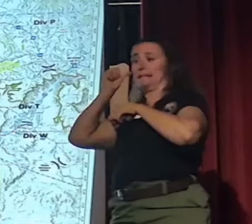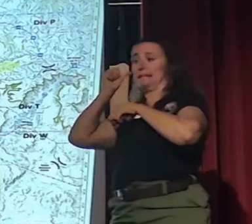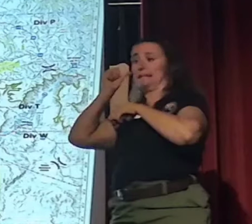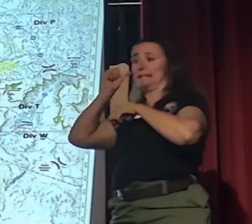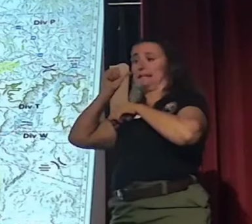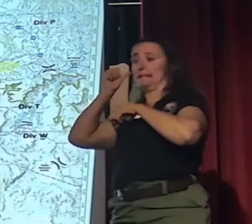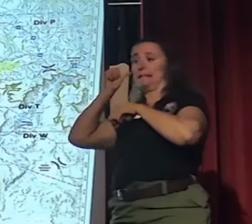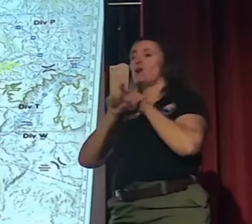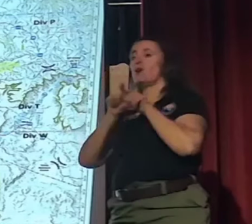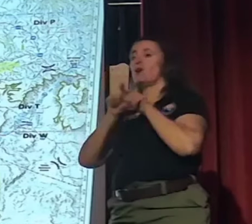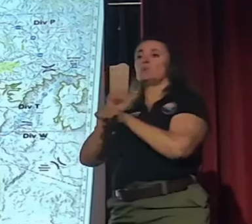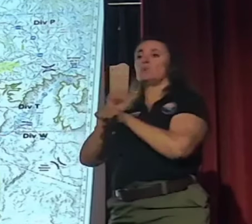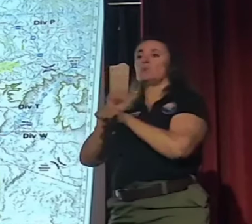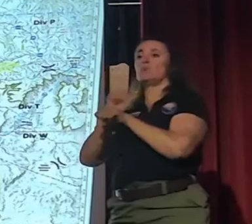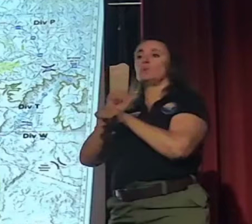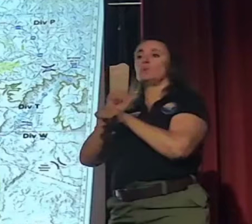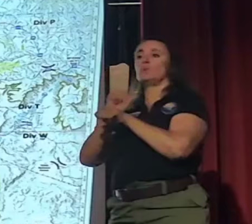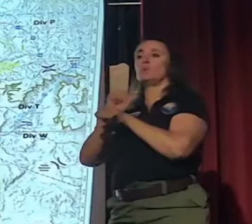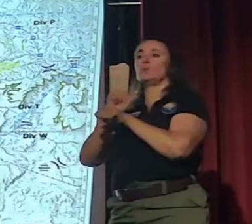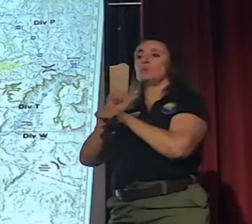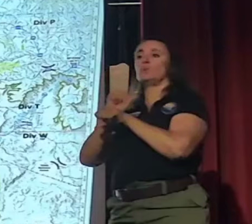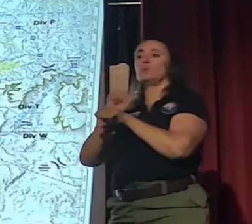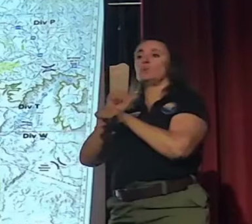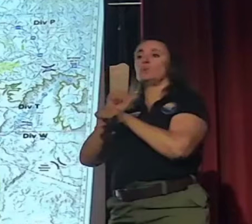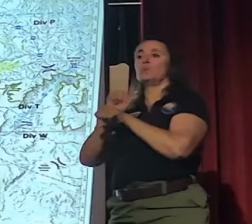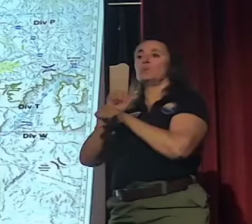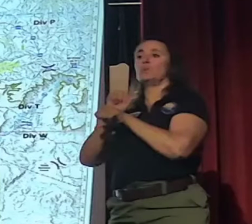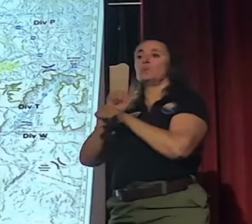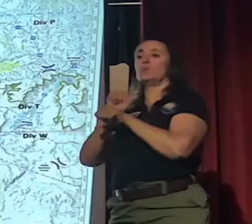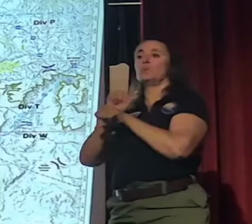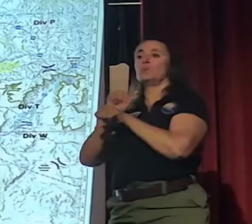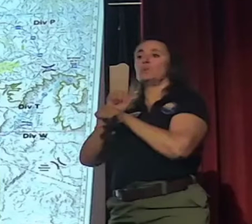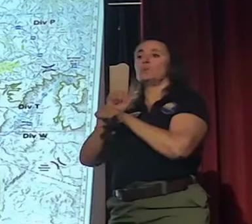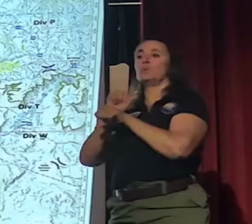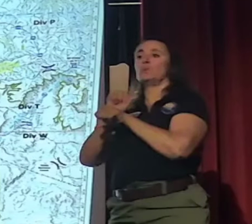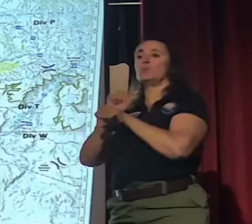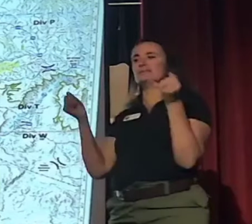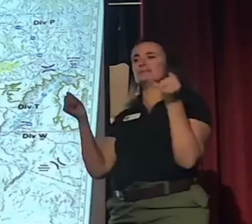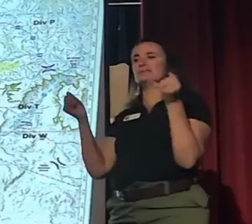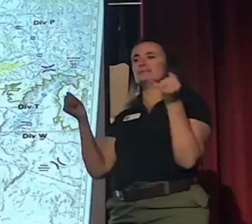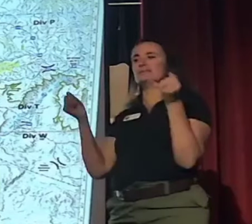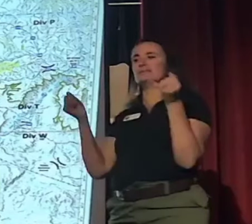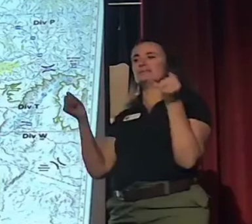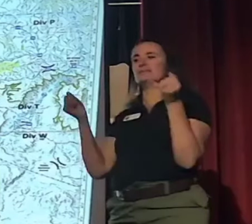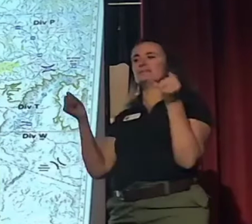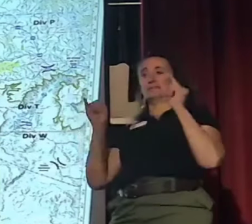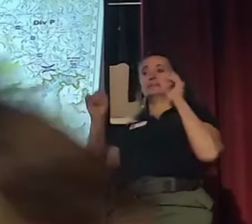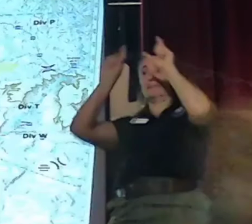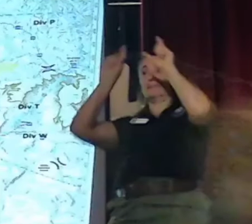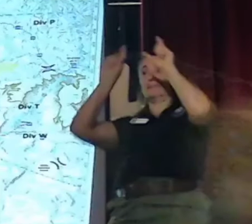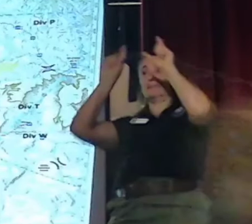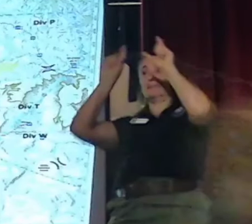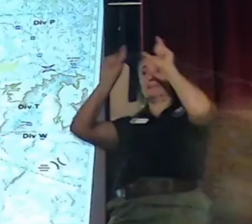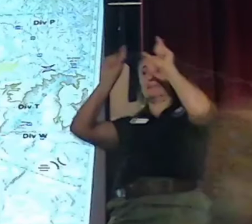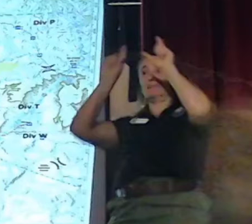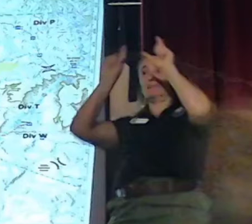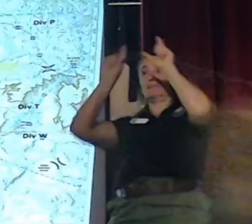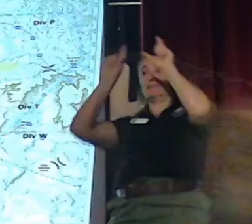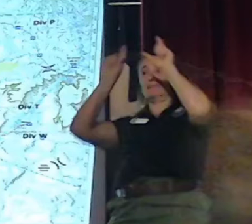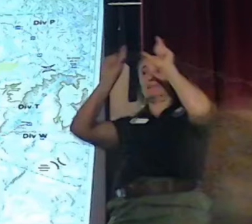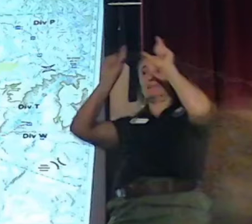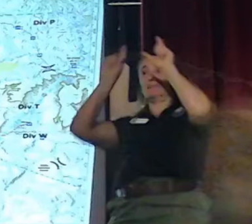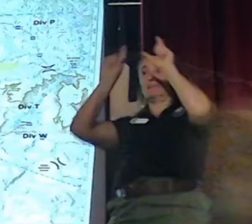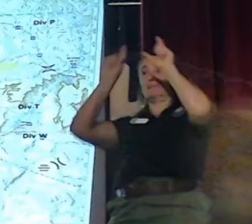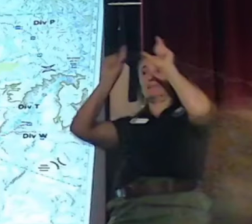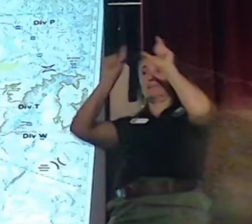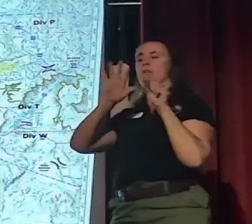an alternate line, or contingency line as we call it, around Wheatfield Mesa before we get into the community